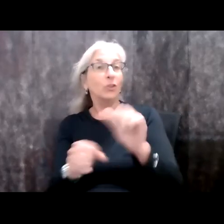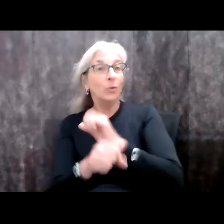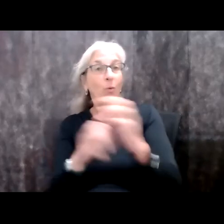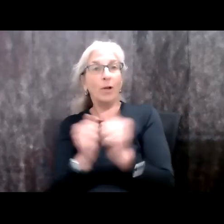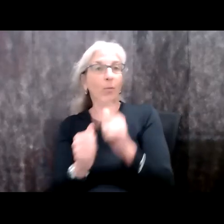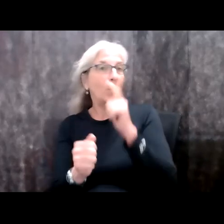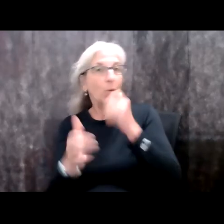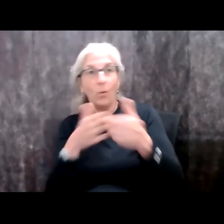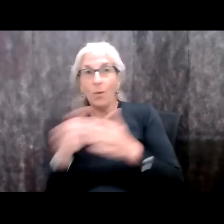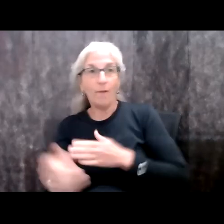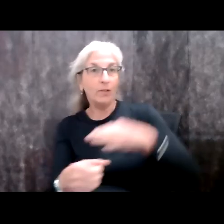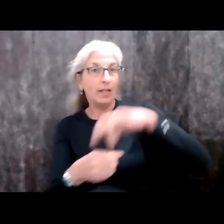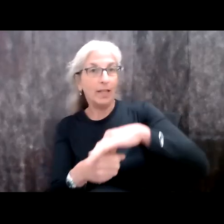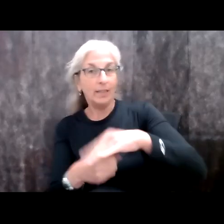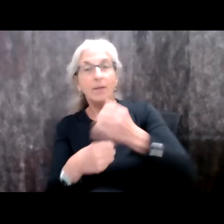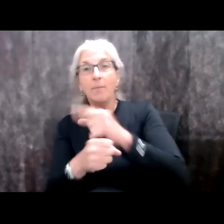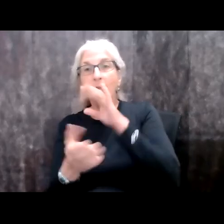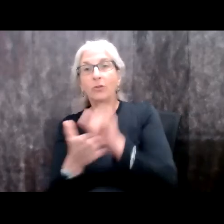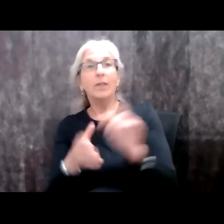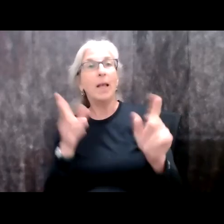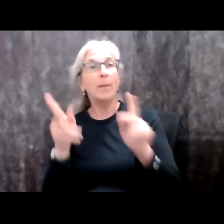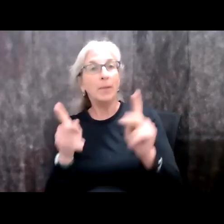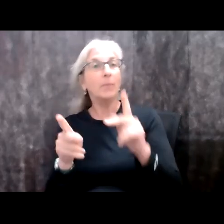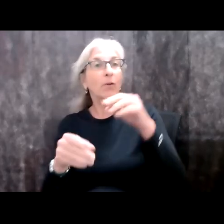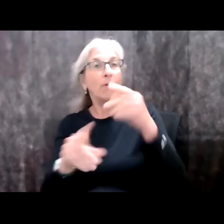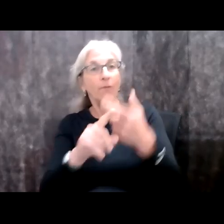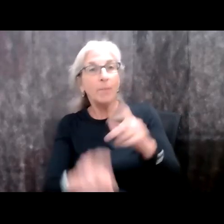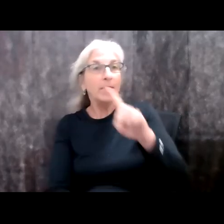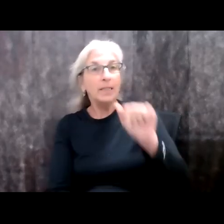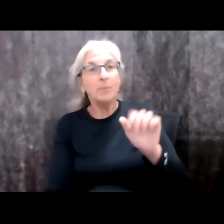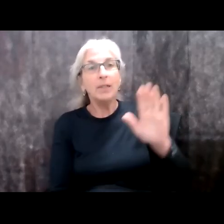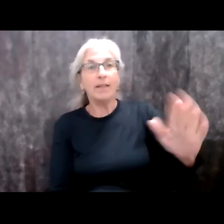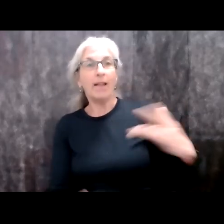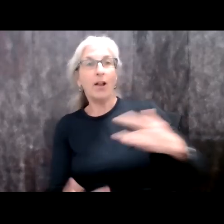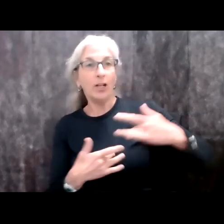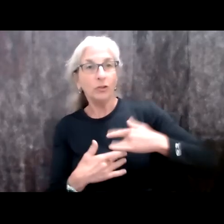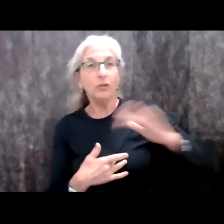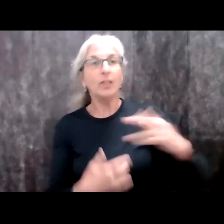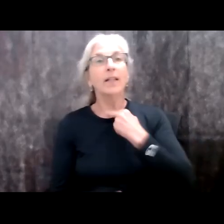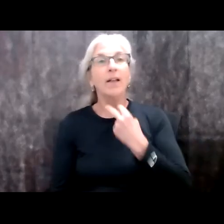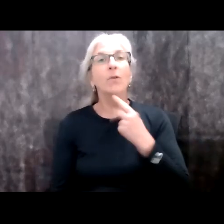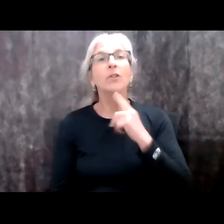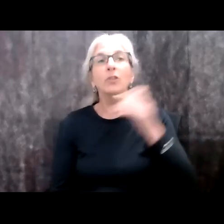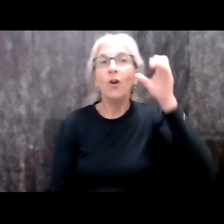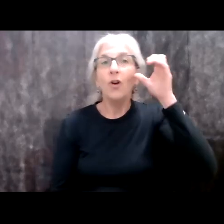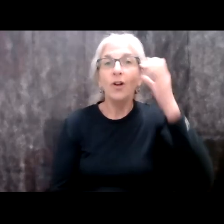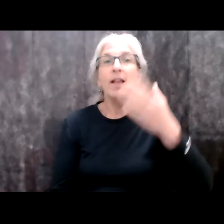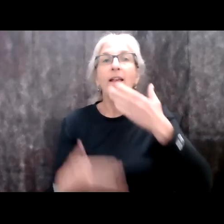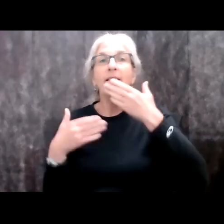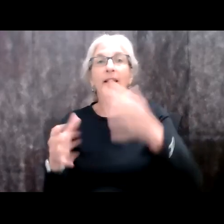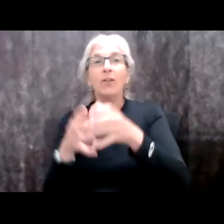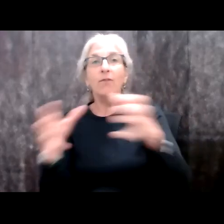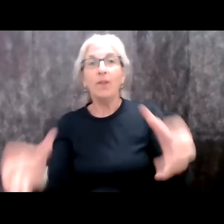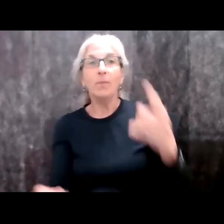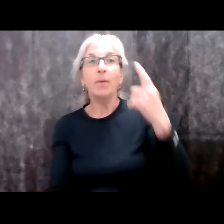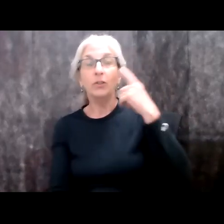and priorities of the disability community are heard. Thank you all so much for joining us tonight, and a tremendous thank you to Sharon and Connor for